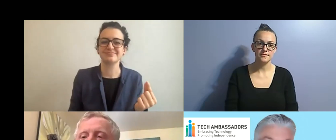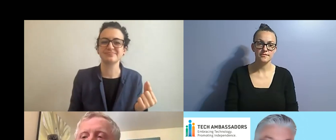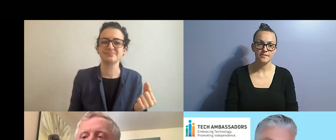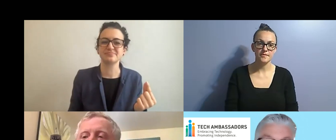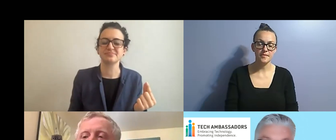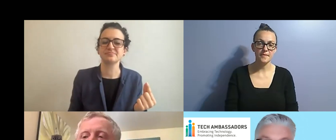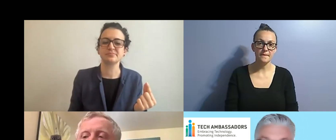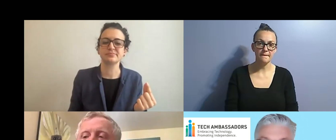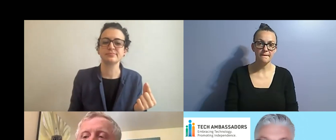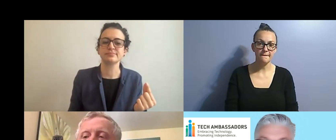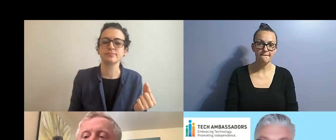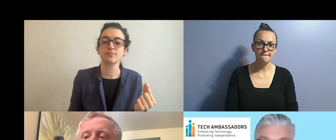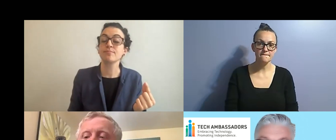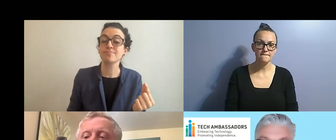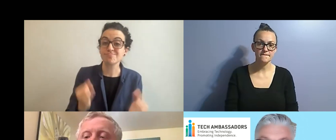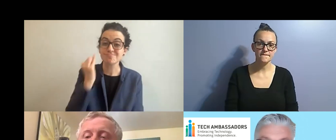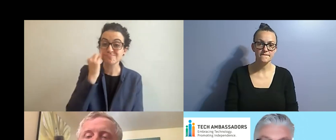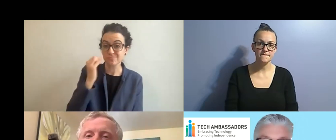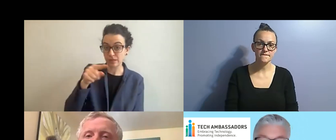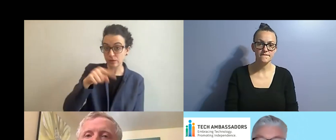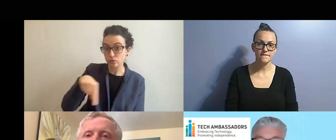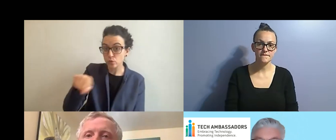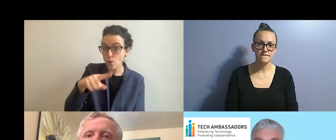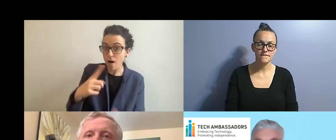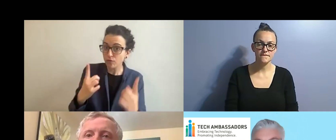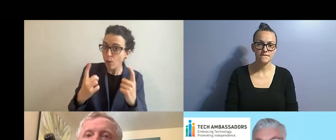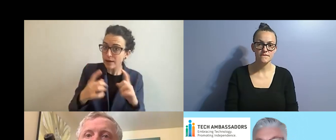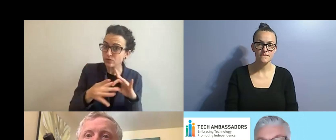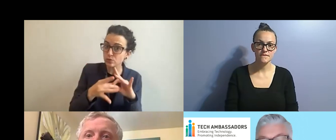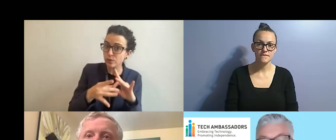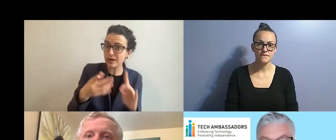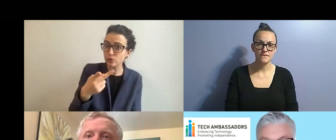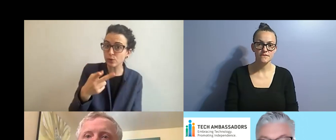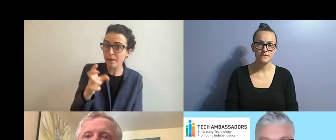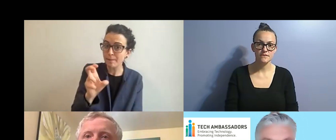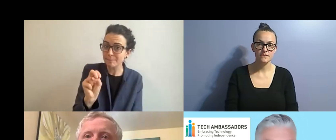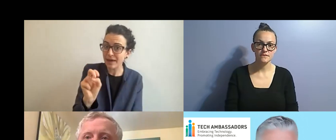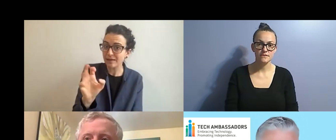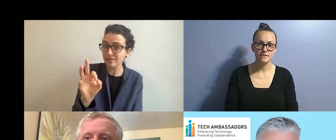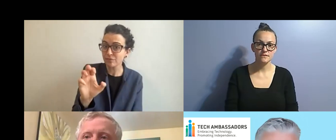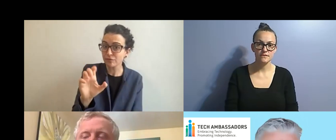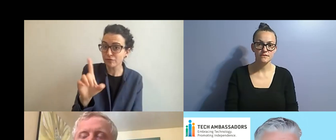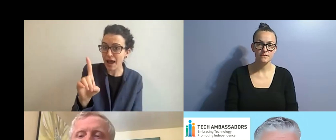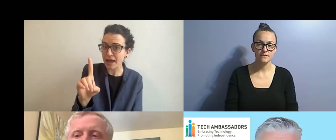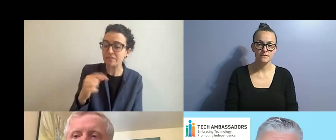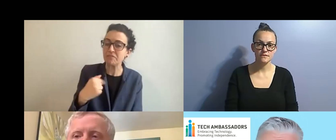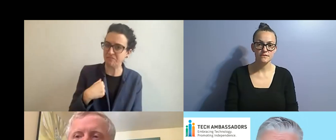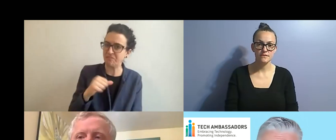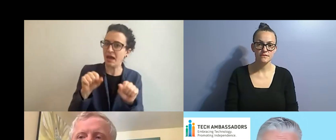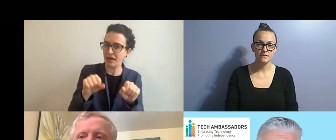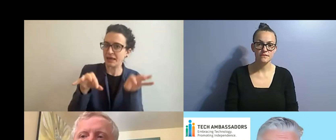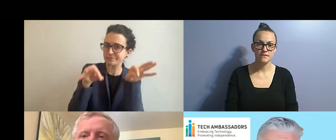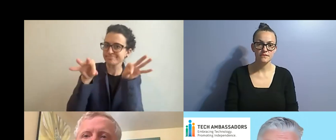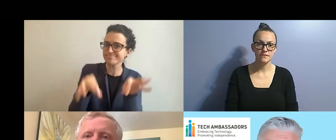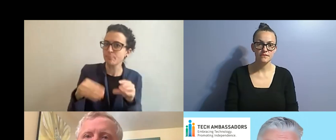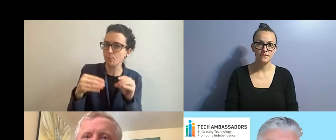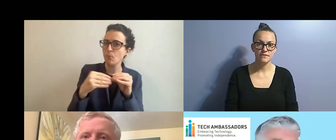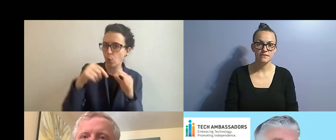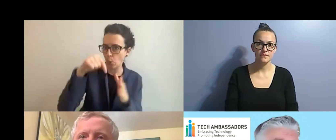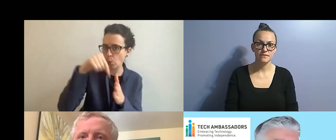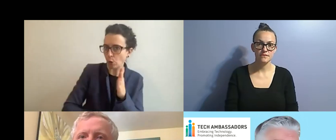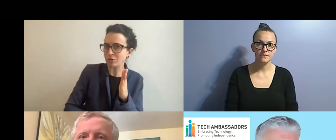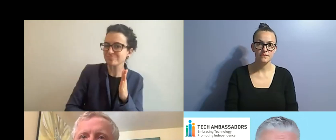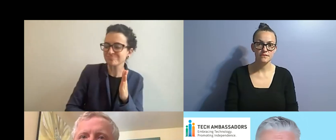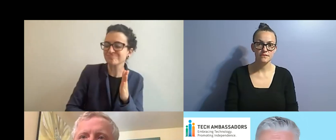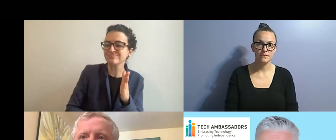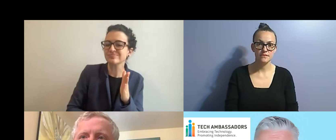yeah, so if anybody else has a question about that, I can explain a little more. Okay. Another thing I think that's super